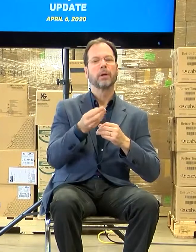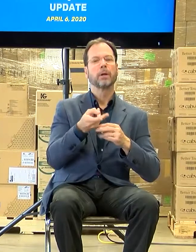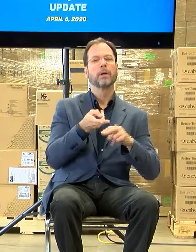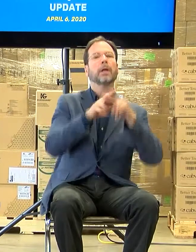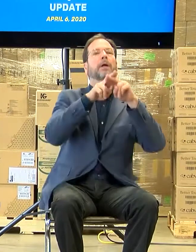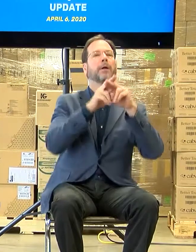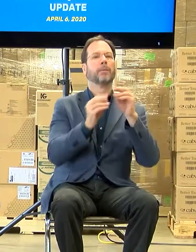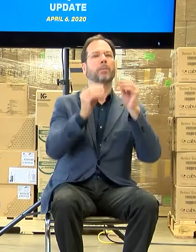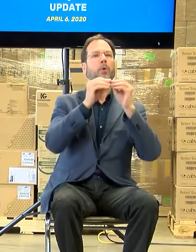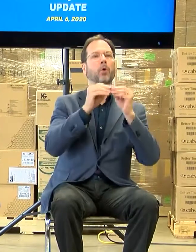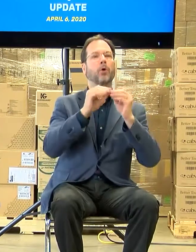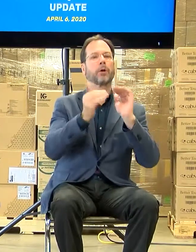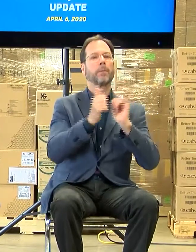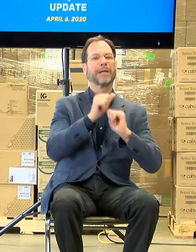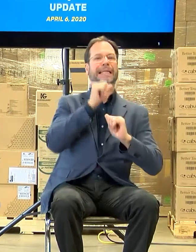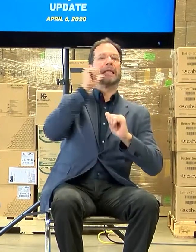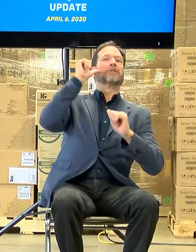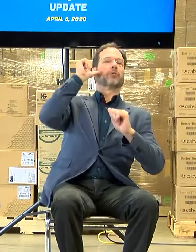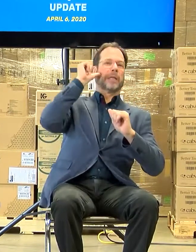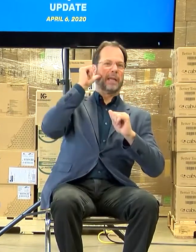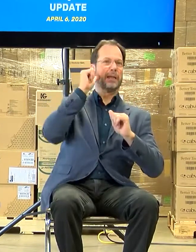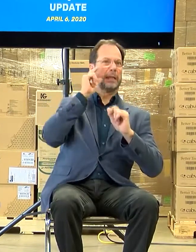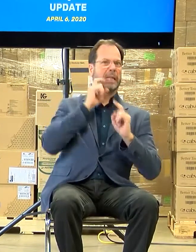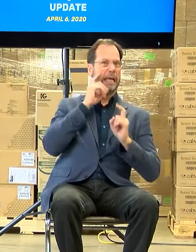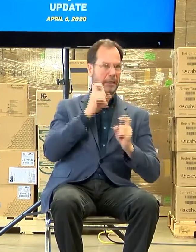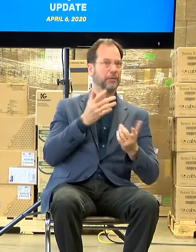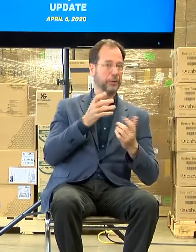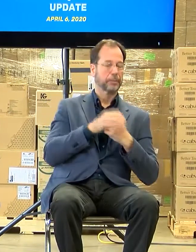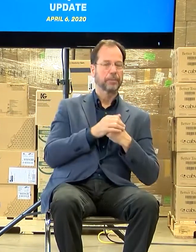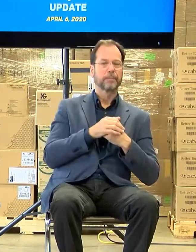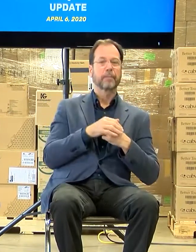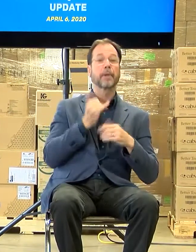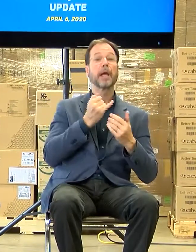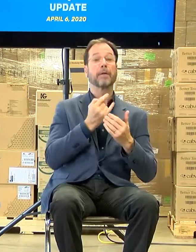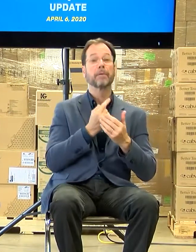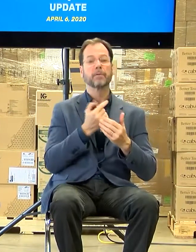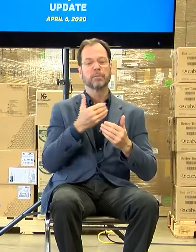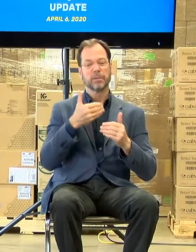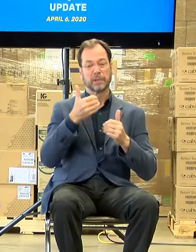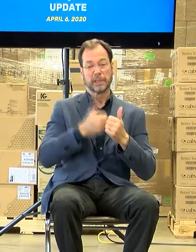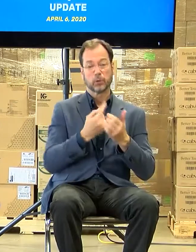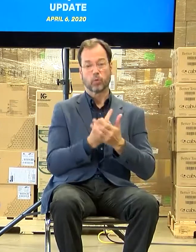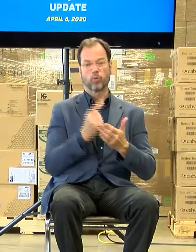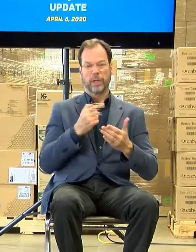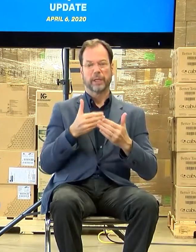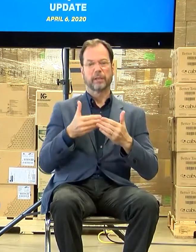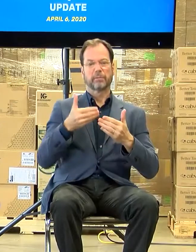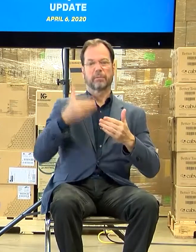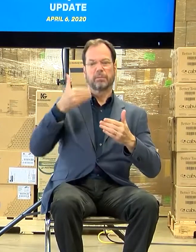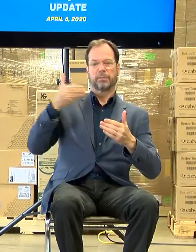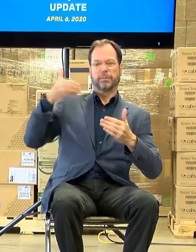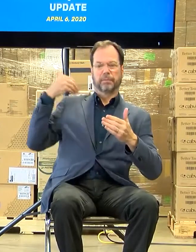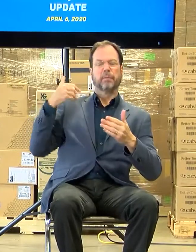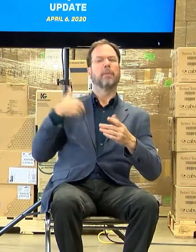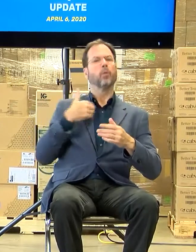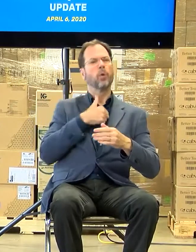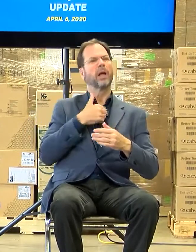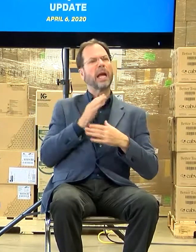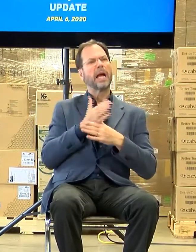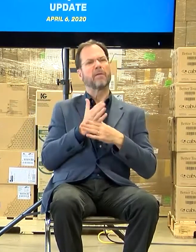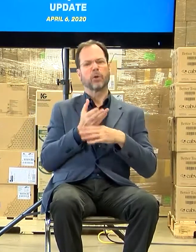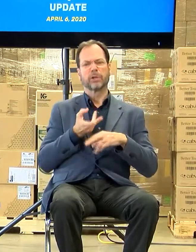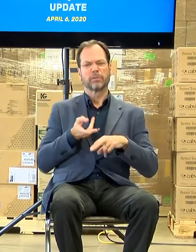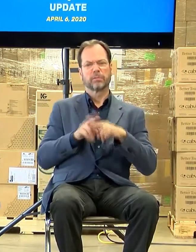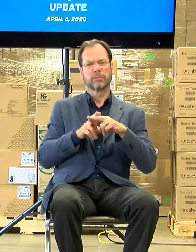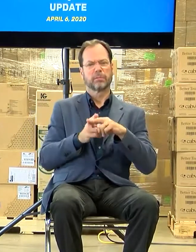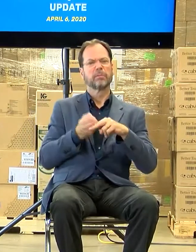over the number who had been tested yesterday. If you go back for about a week period of time, on average, we are increasing